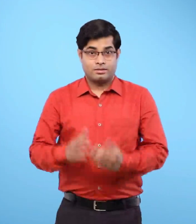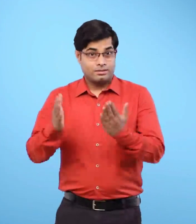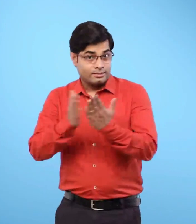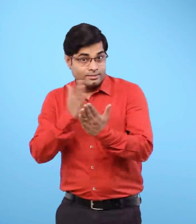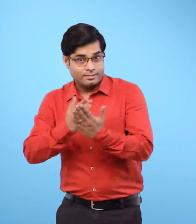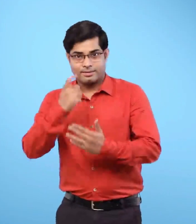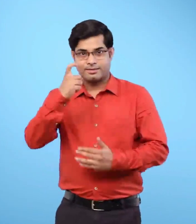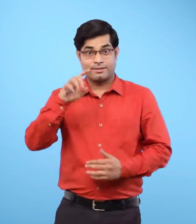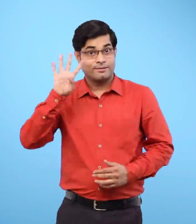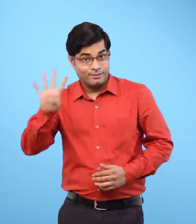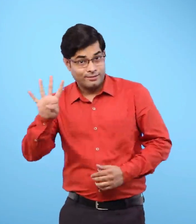Page number 74.